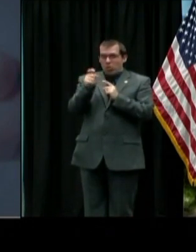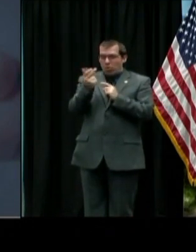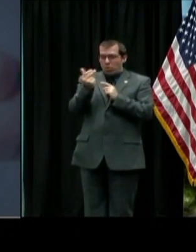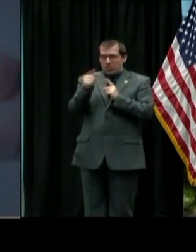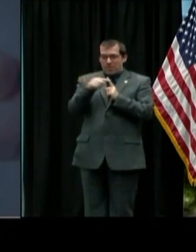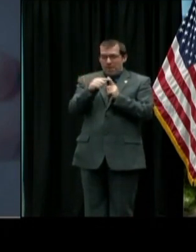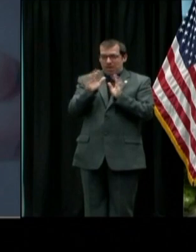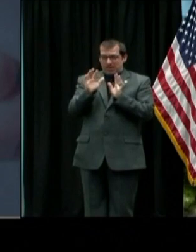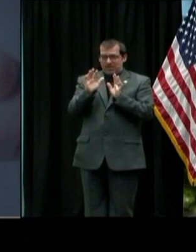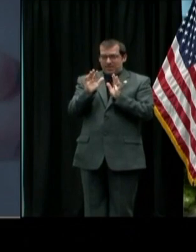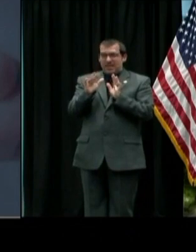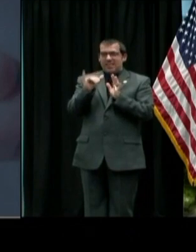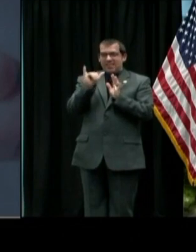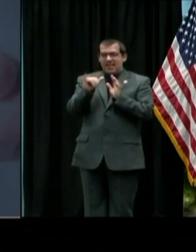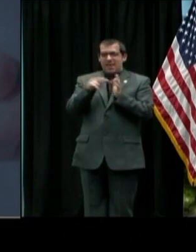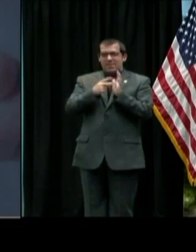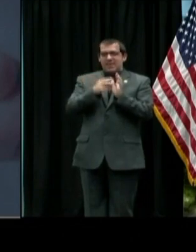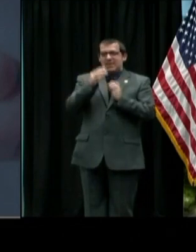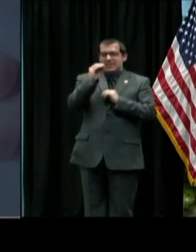That is a